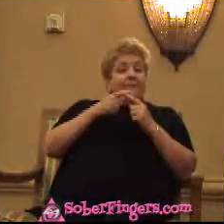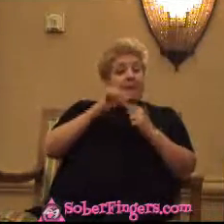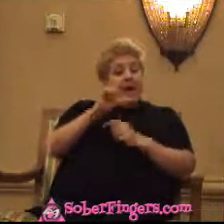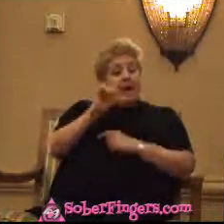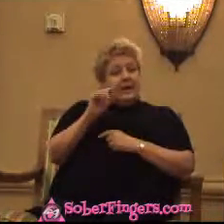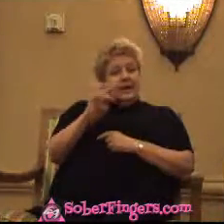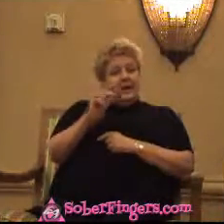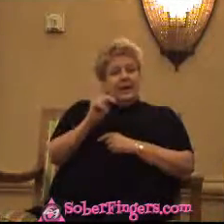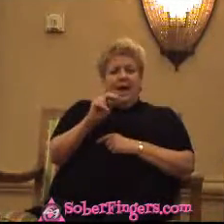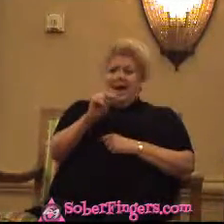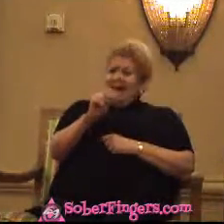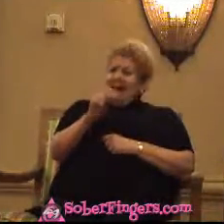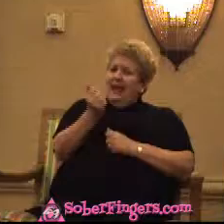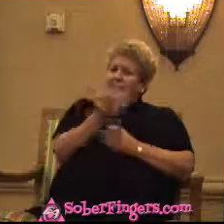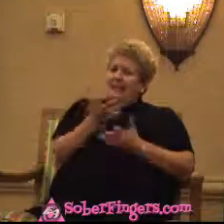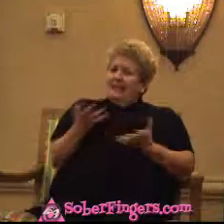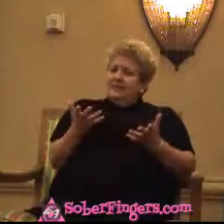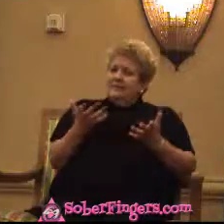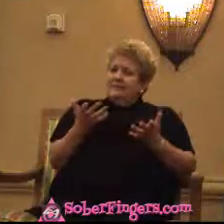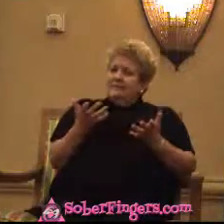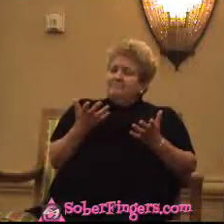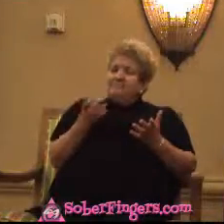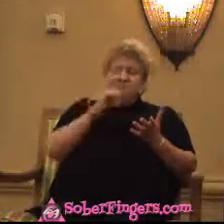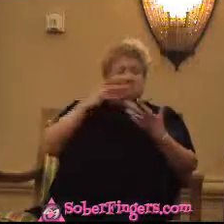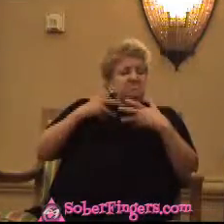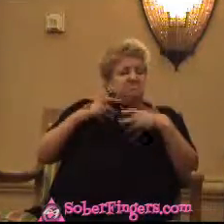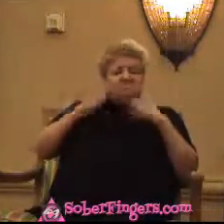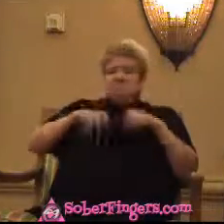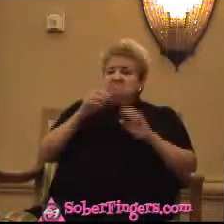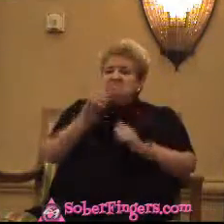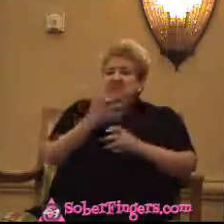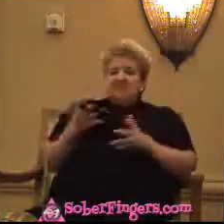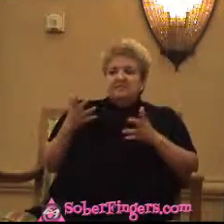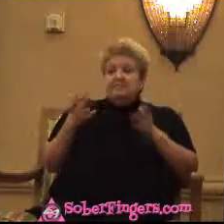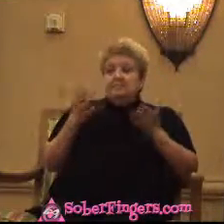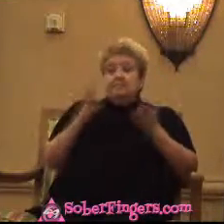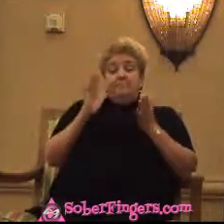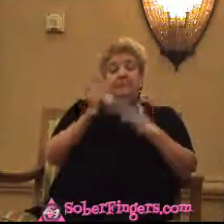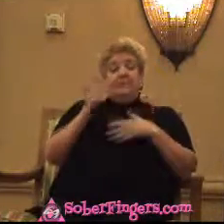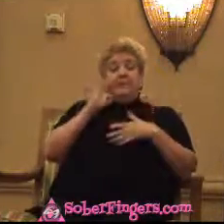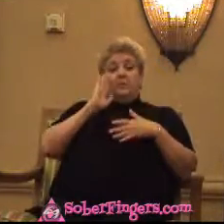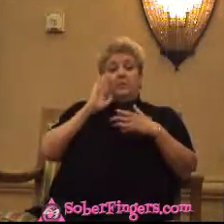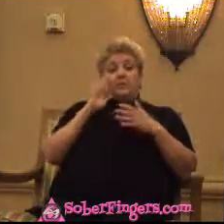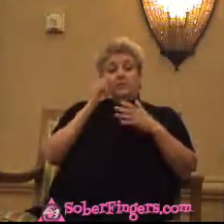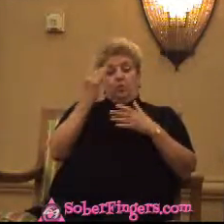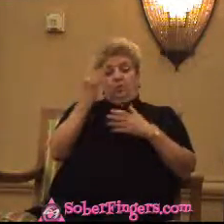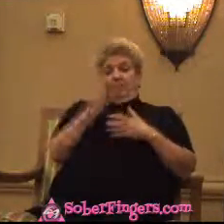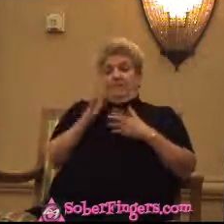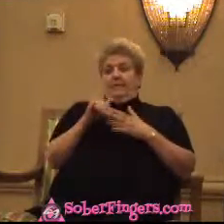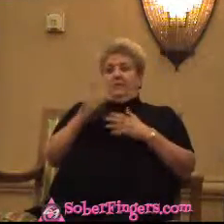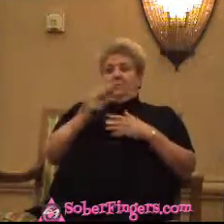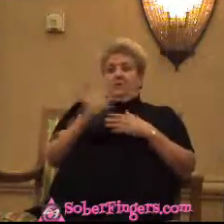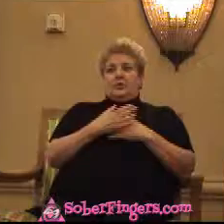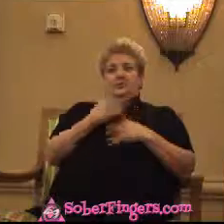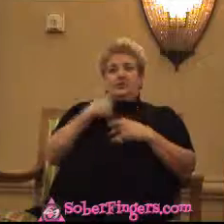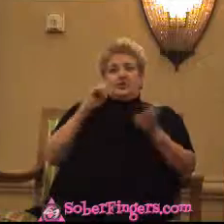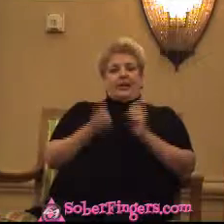thing. And I don't want to give up anything because it may be the thing that's going to change. So I still try to do it all, and I hope